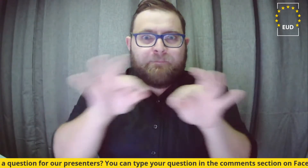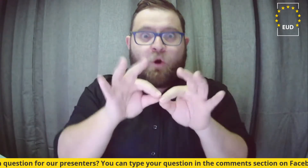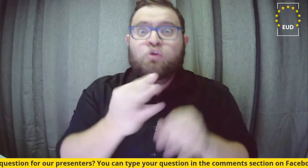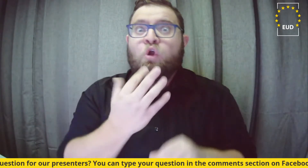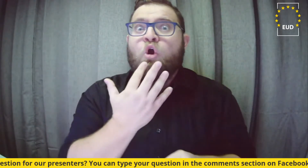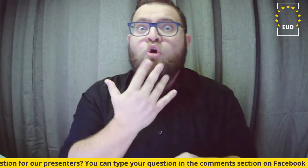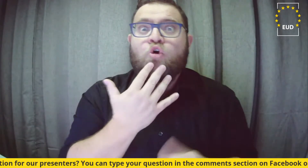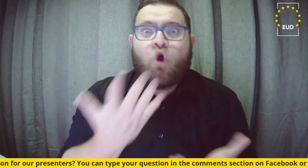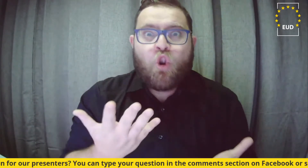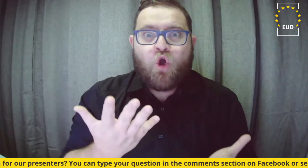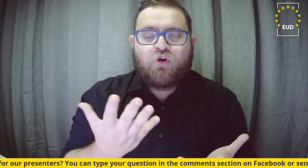couldn't see